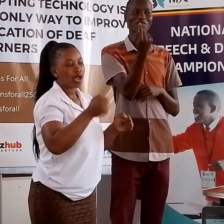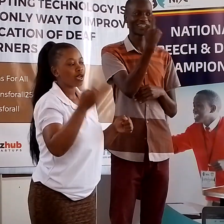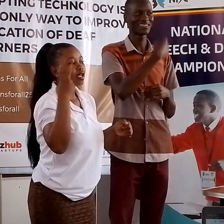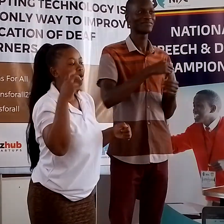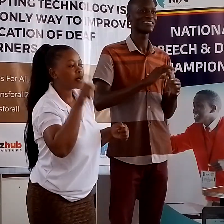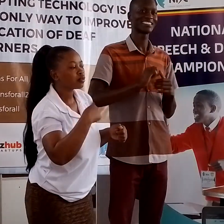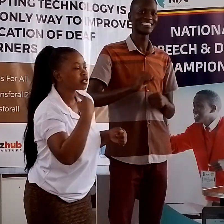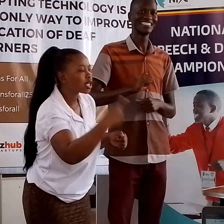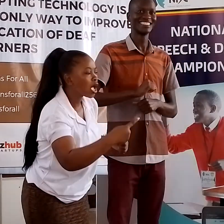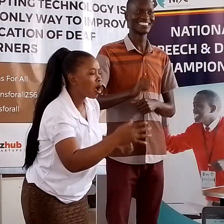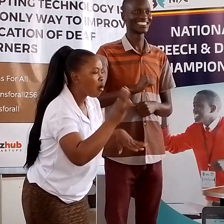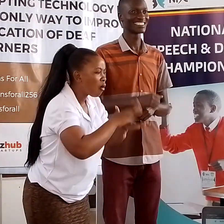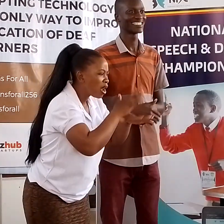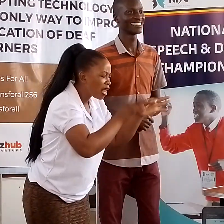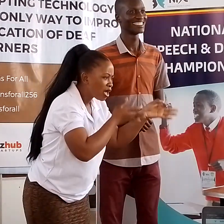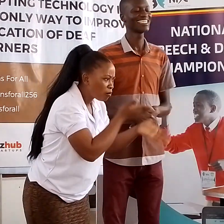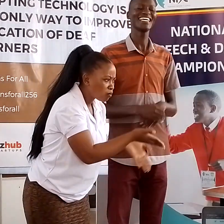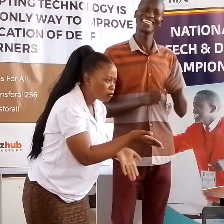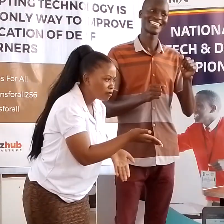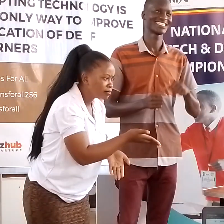online?